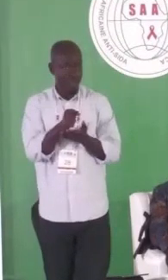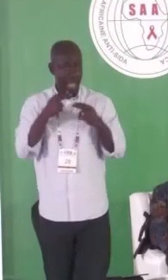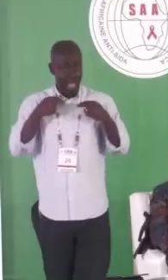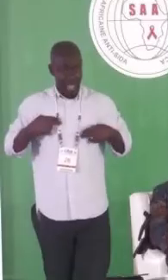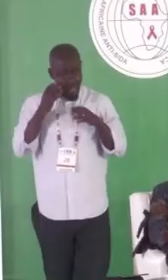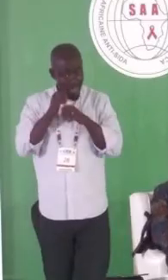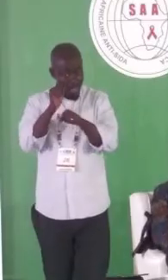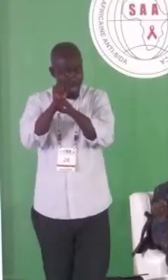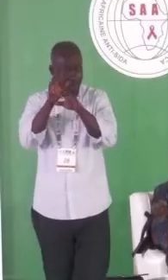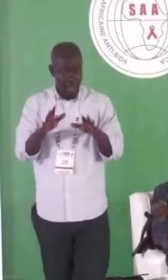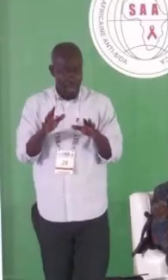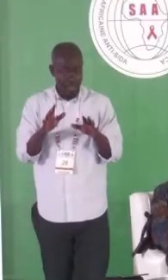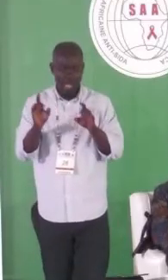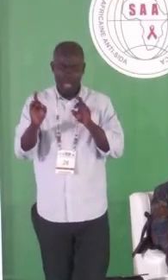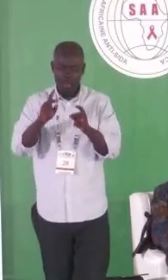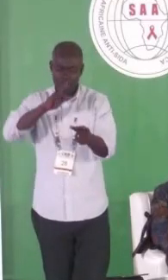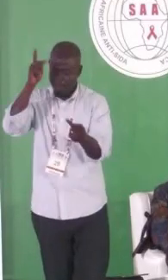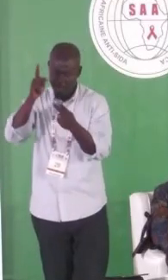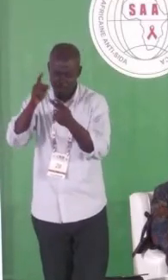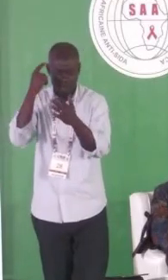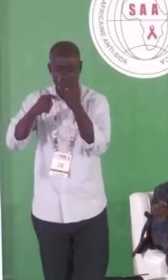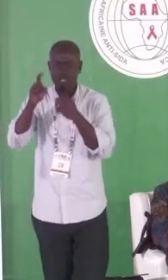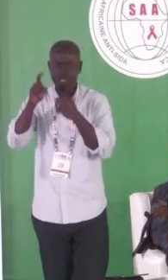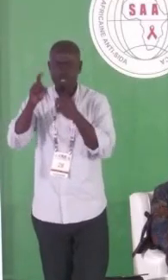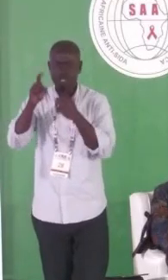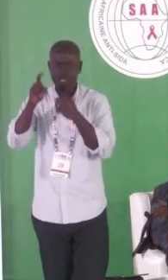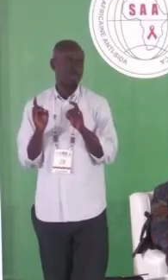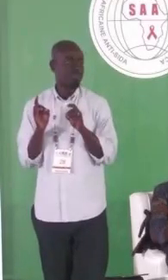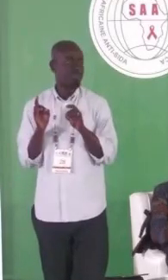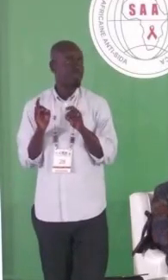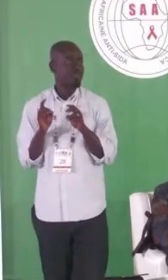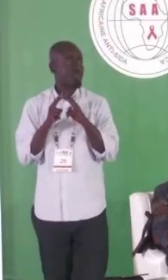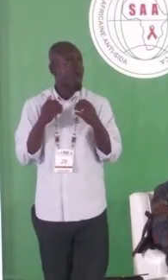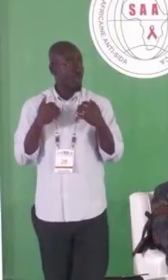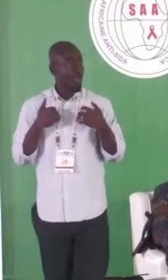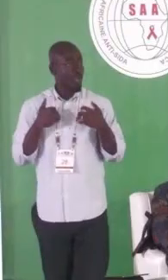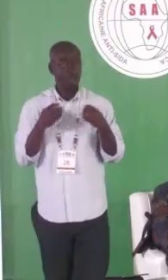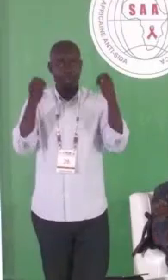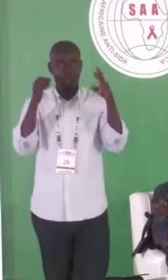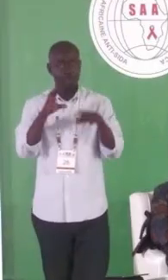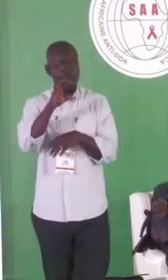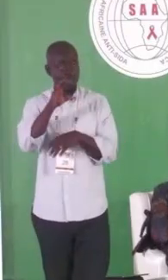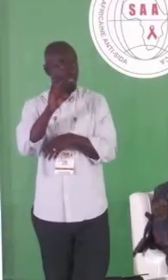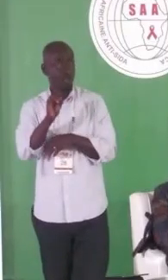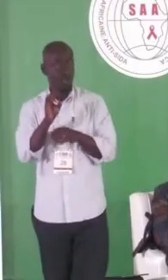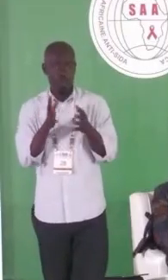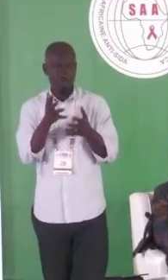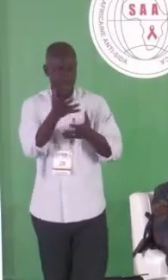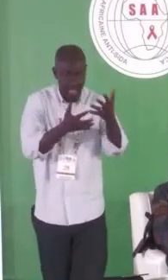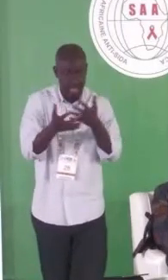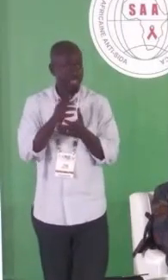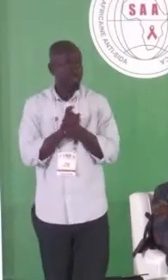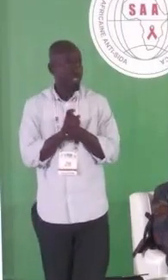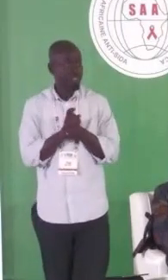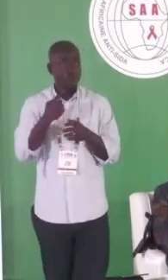are doing exactly what they need to be doing. So we had a lot of CSO engagement who helped us in this, all